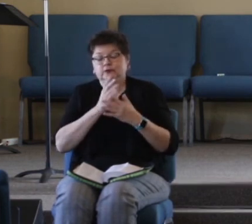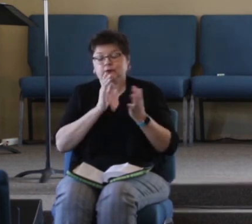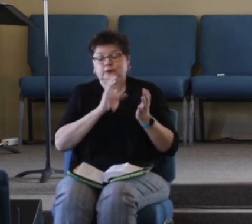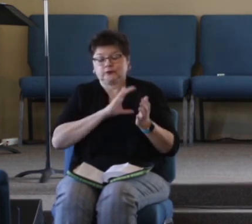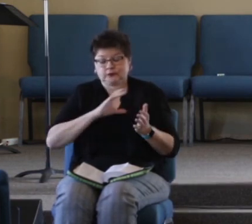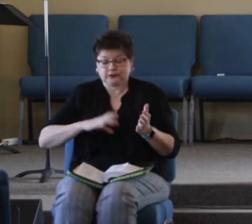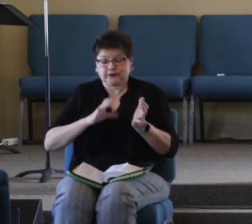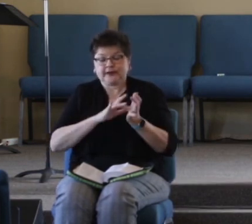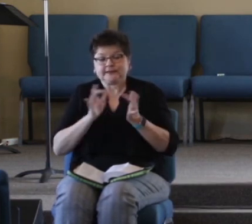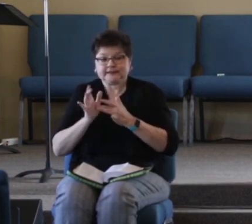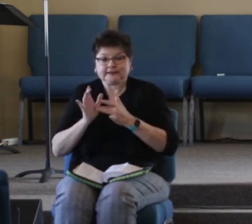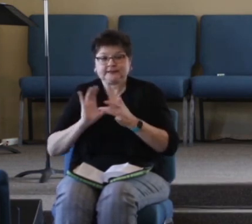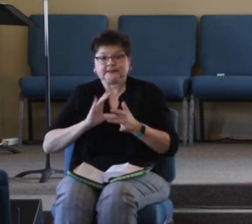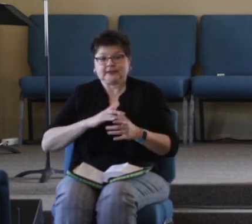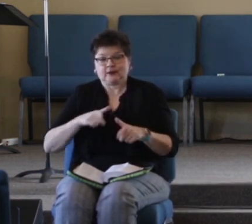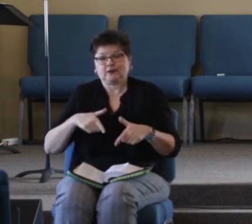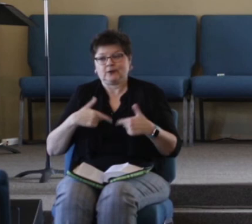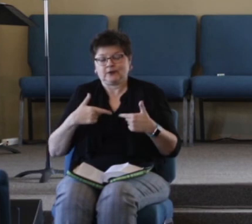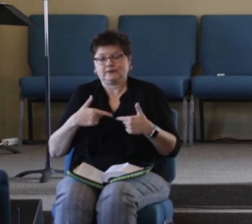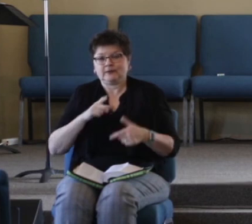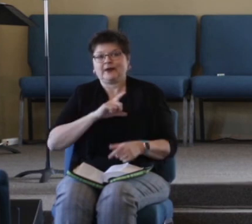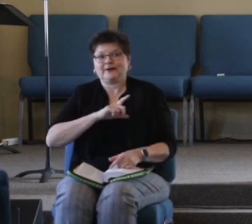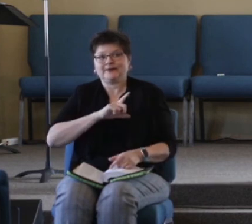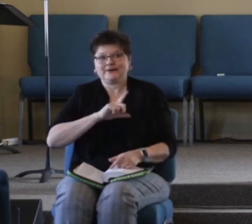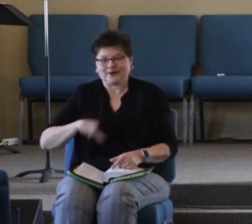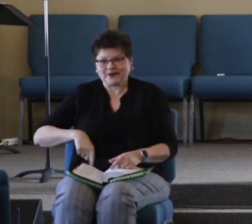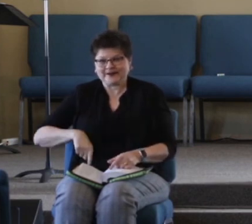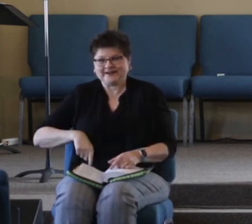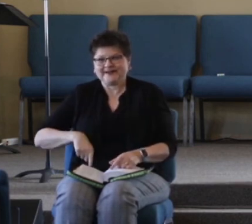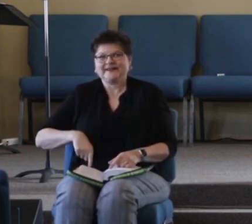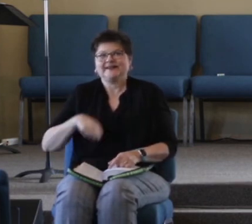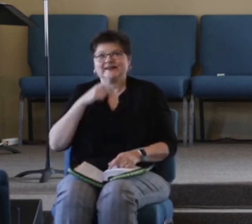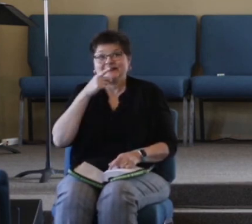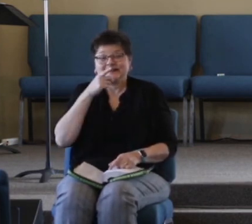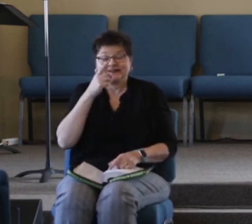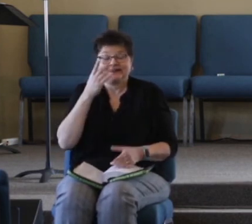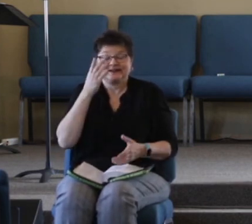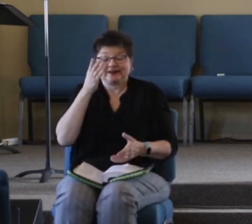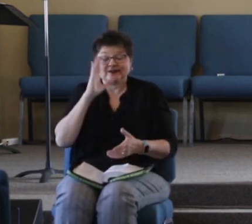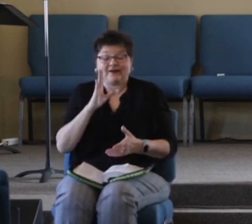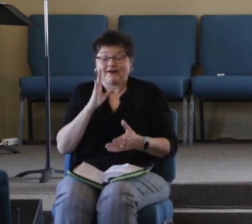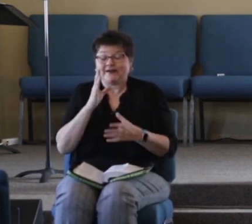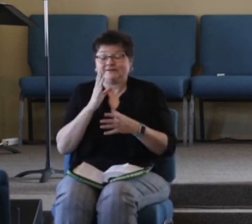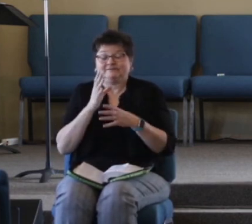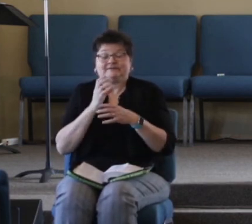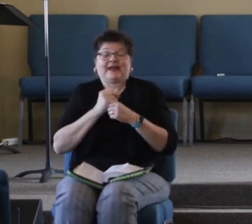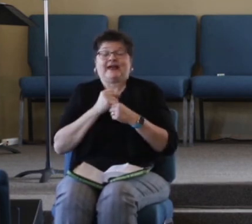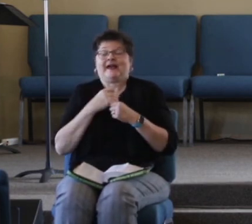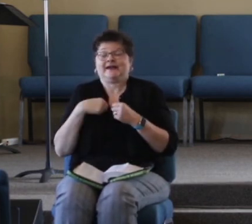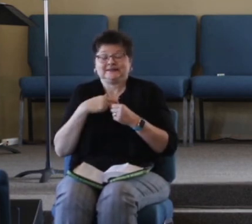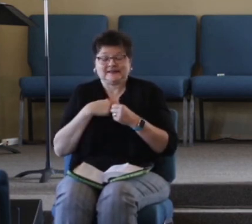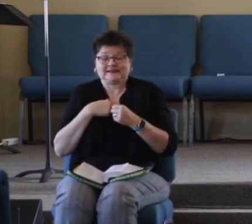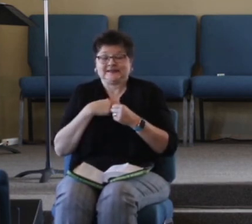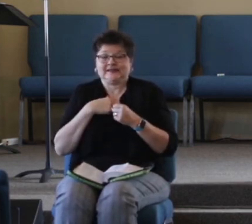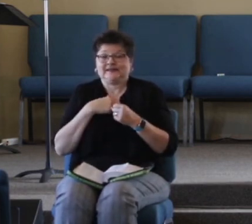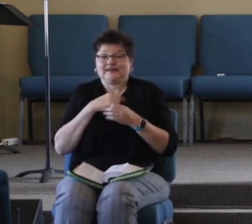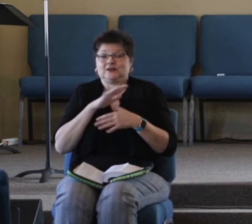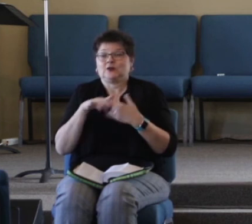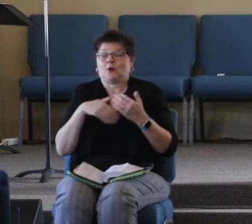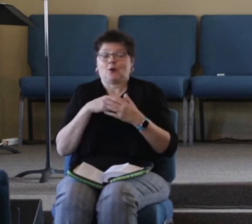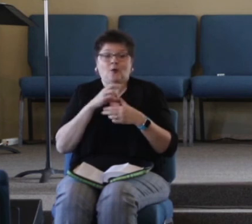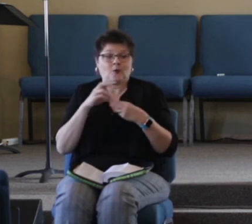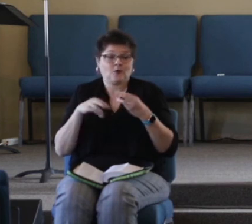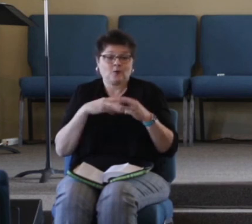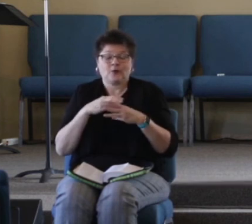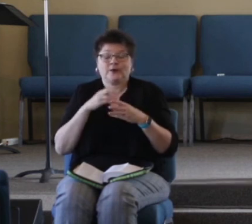Lord." He's got you. He's got me. He's got the whole world in his hands.